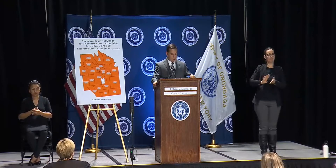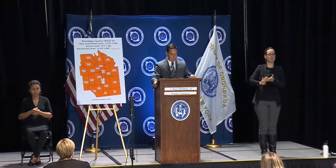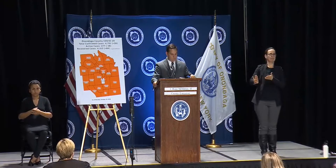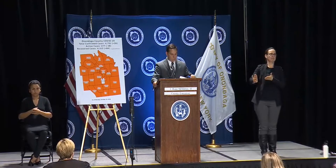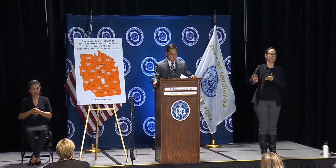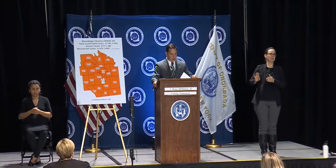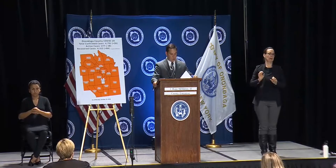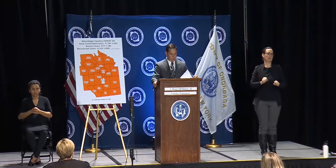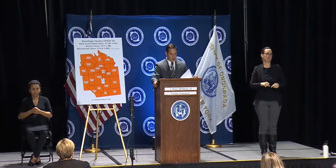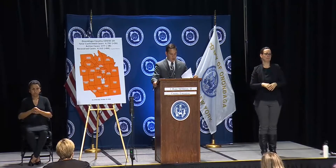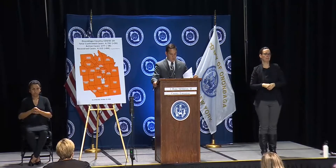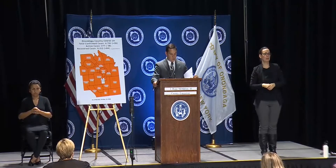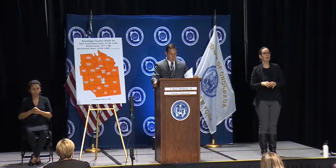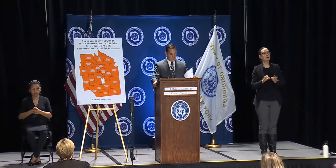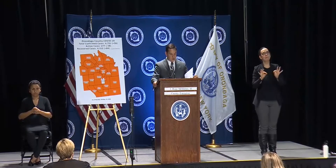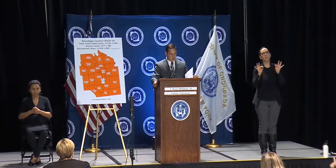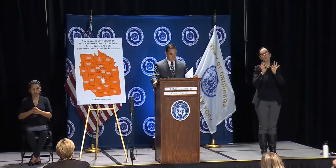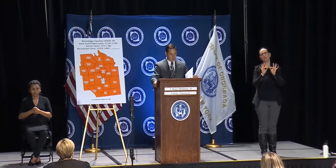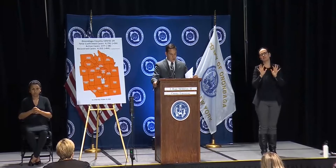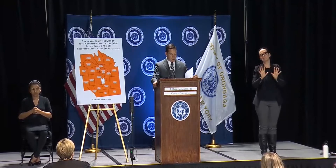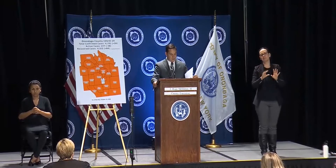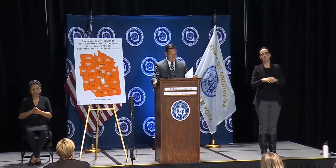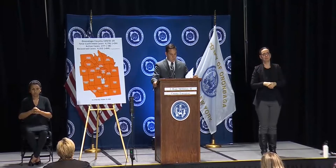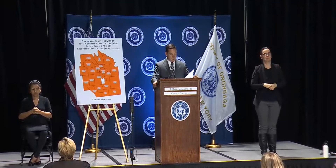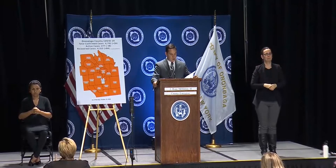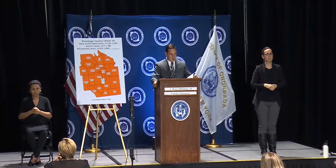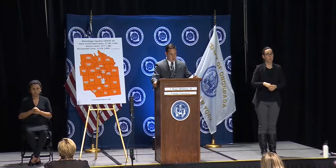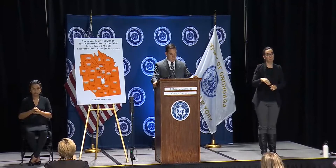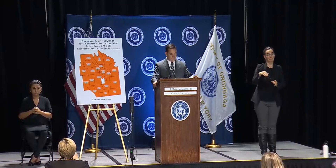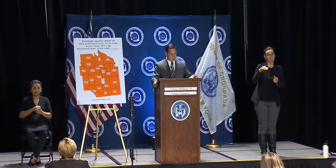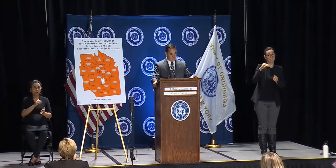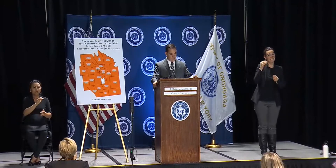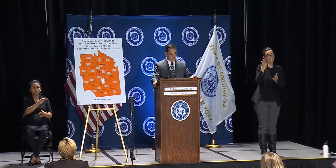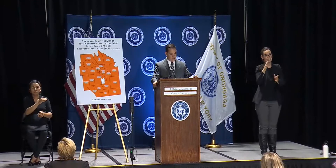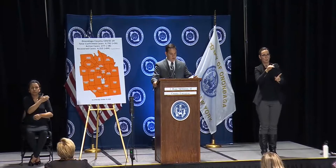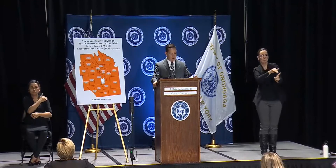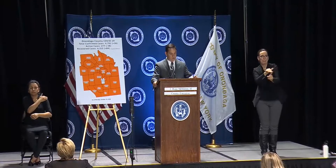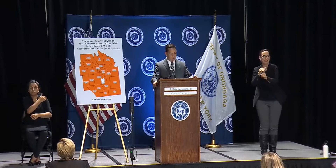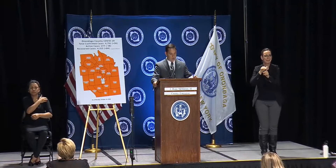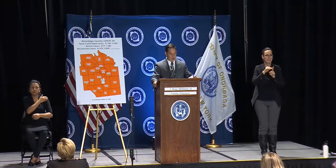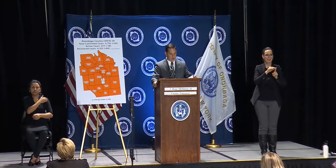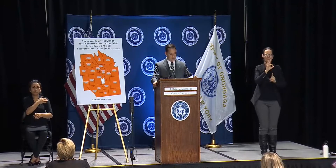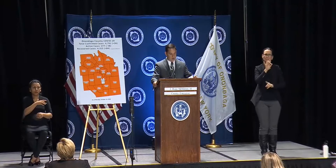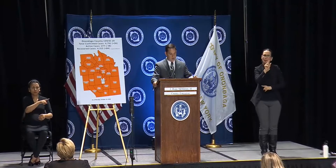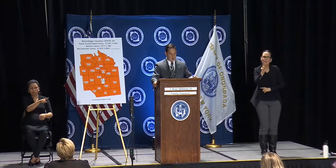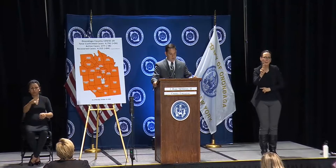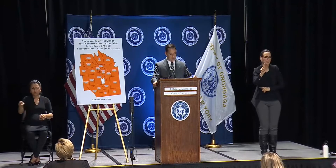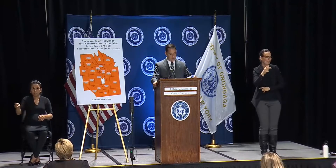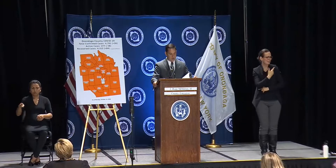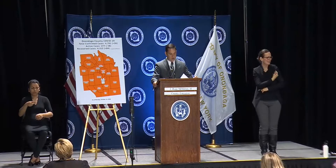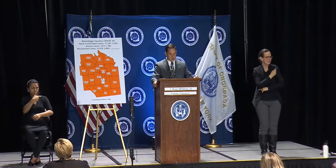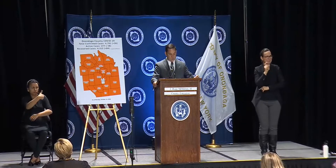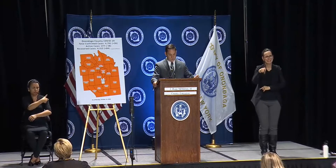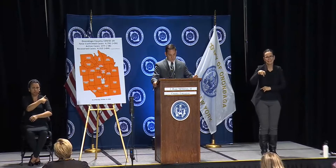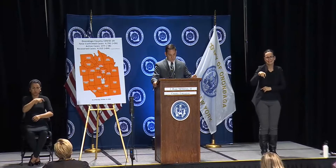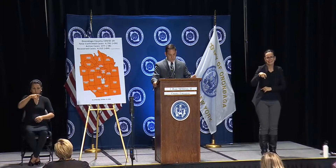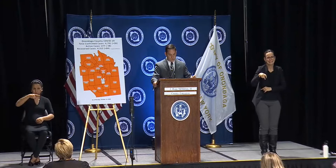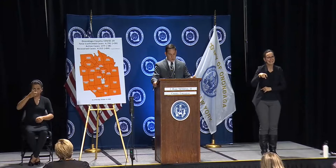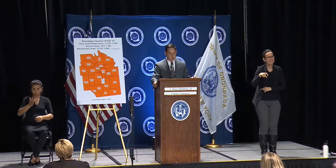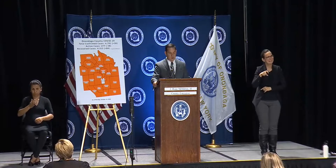that's important. Again, a reminder, everybody please get your flu shot so that we can avoid